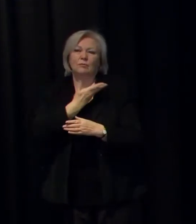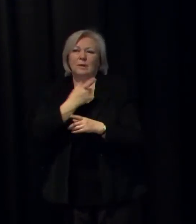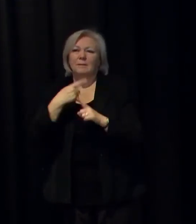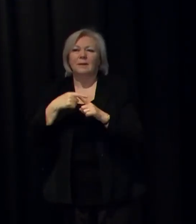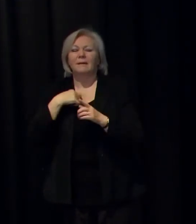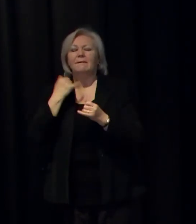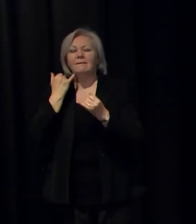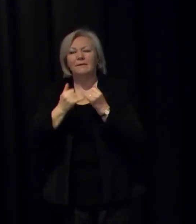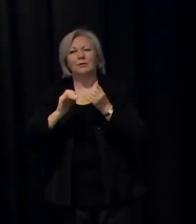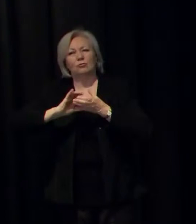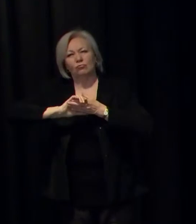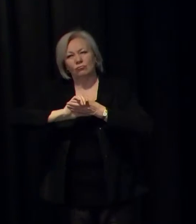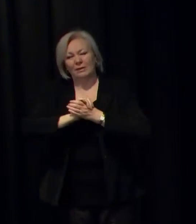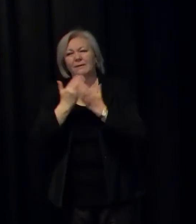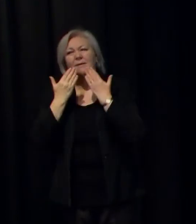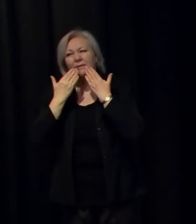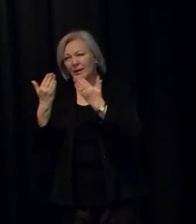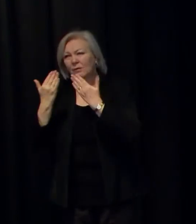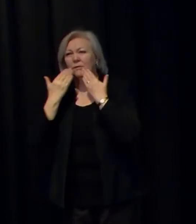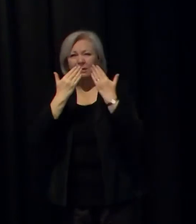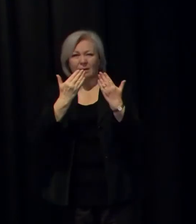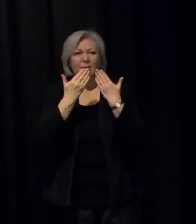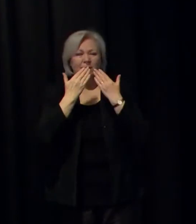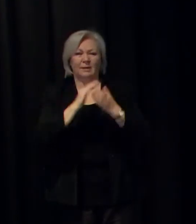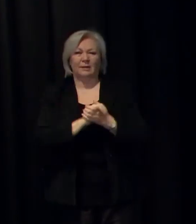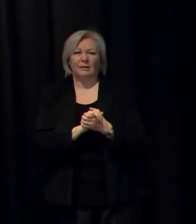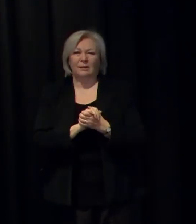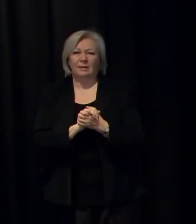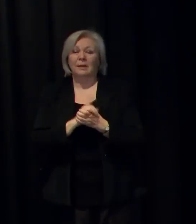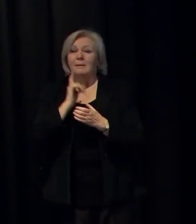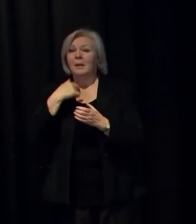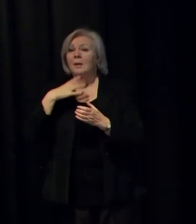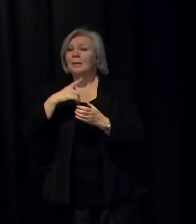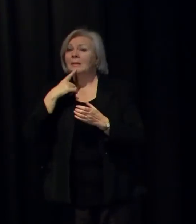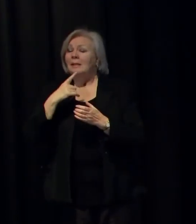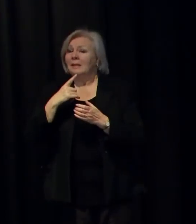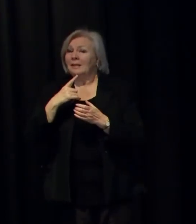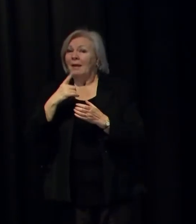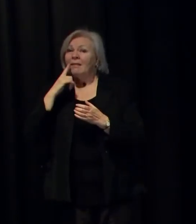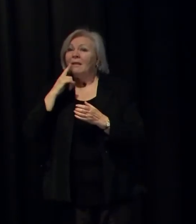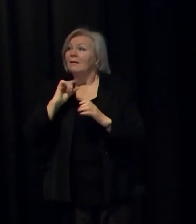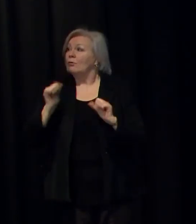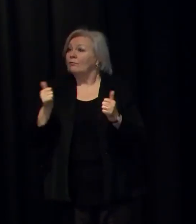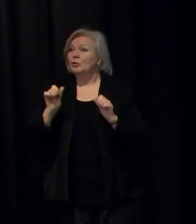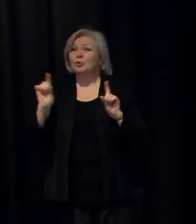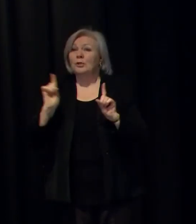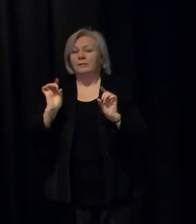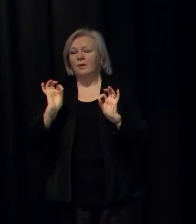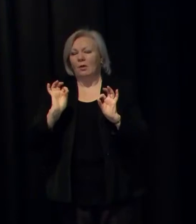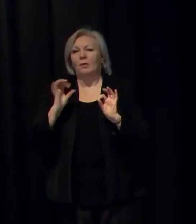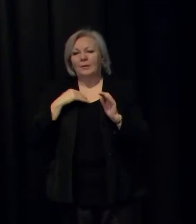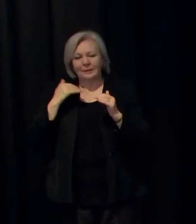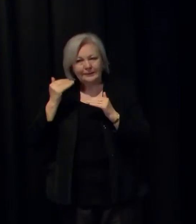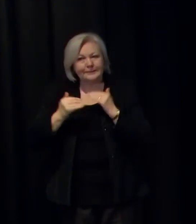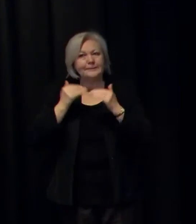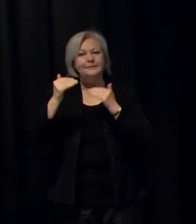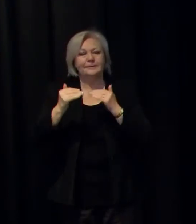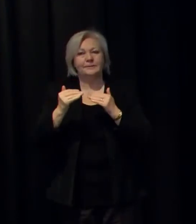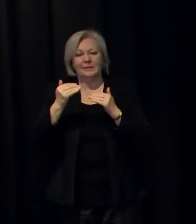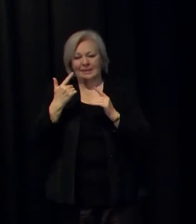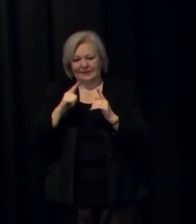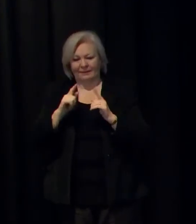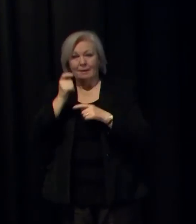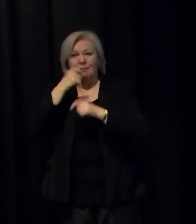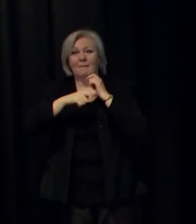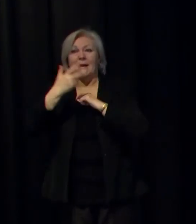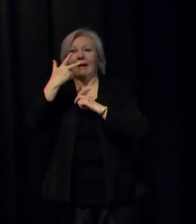grateful. But I would just say this, there's still a little way to go. We've got to get that 70 number to 80. So